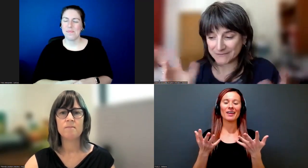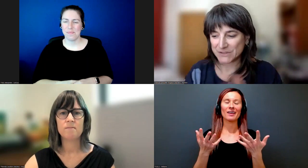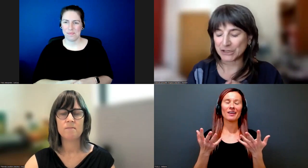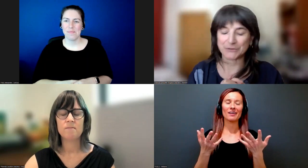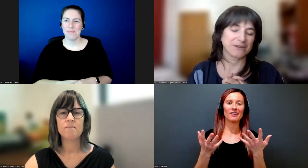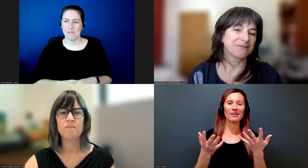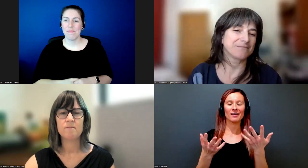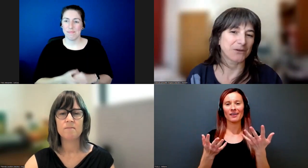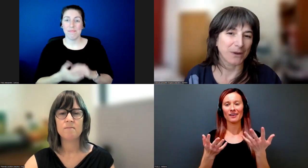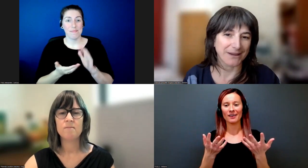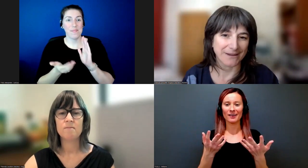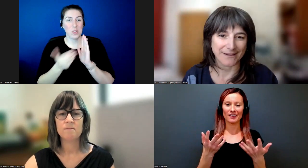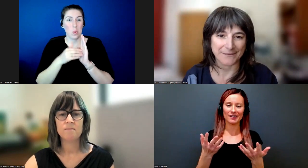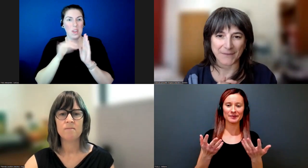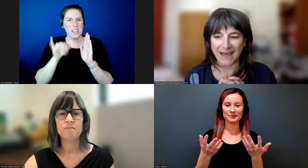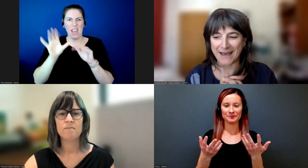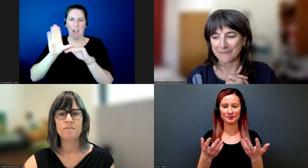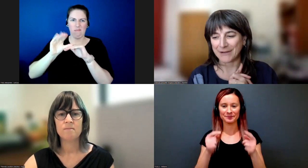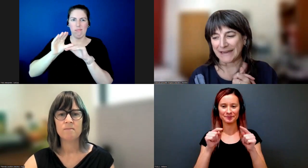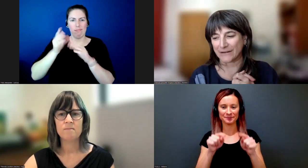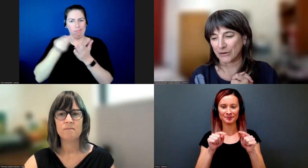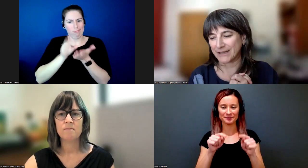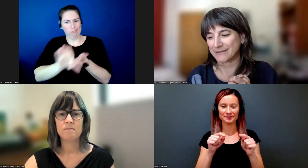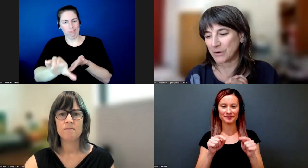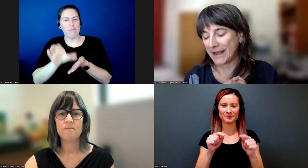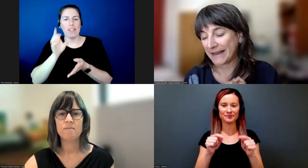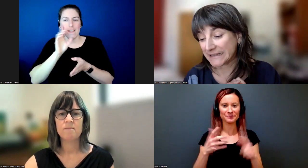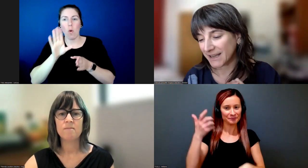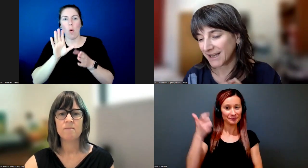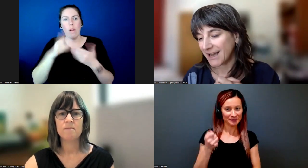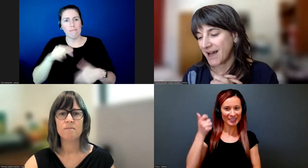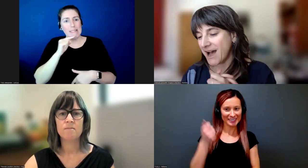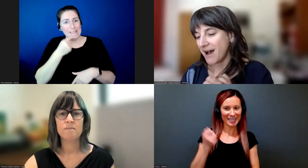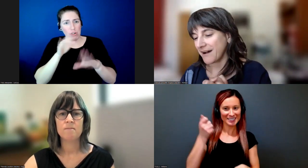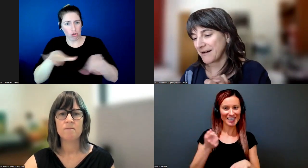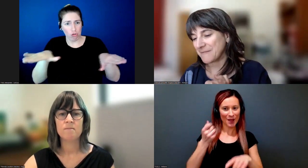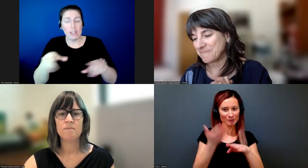exceptional children that we have here in Quebec.